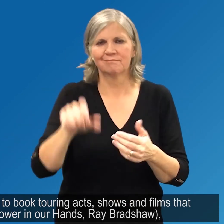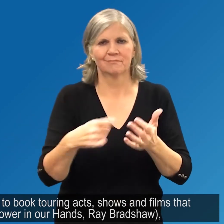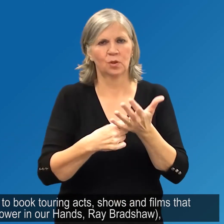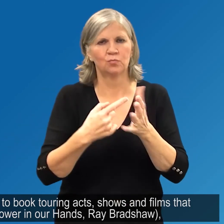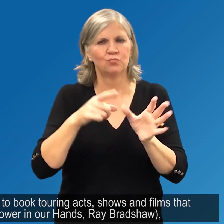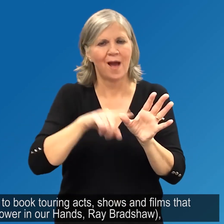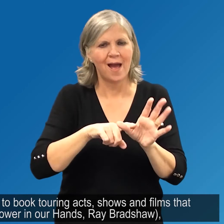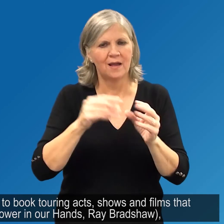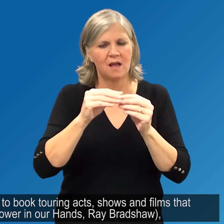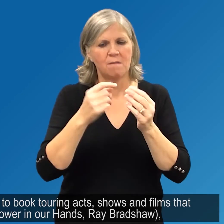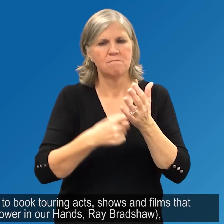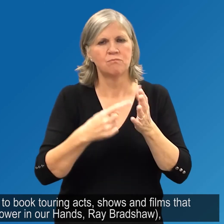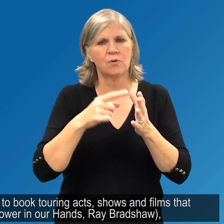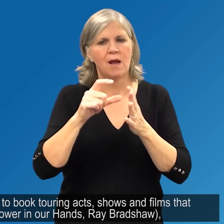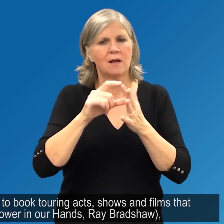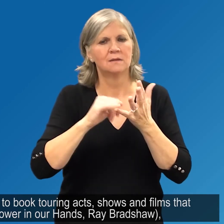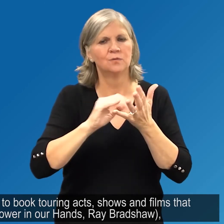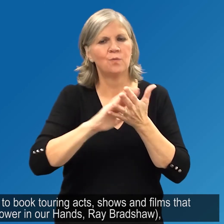whenever these are available.